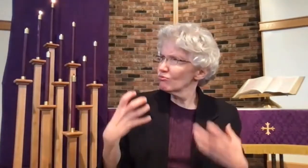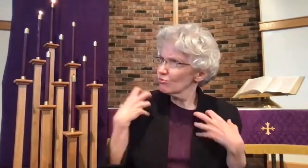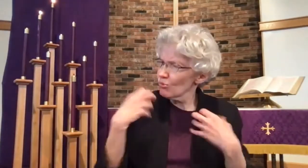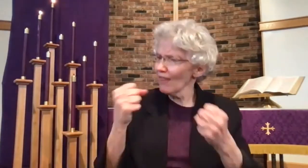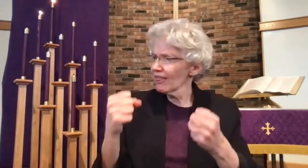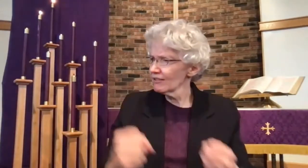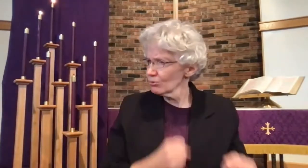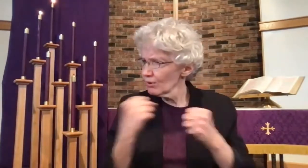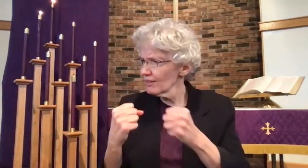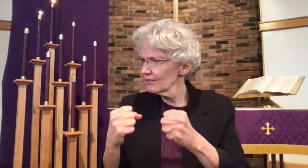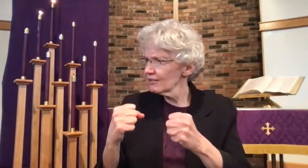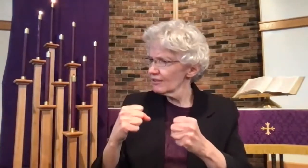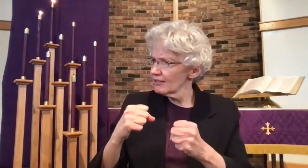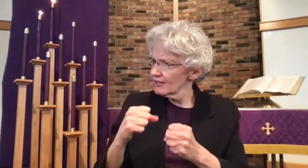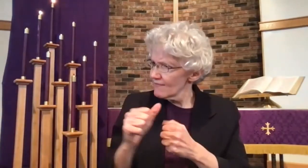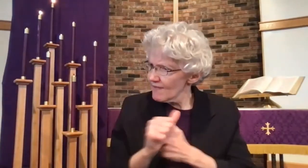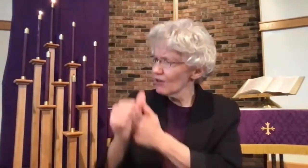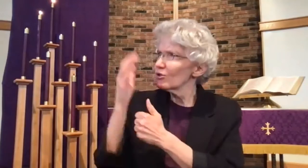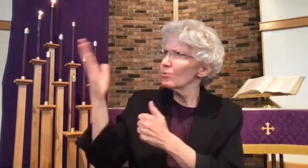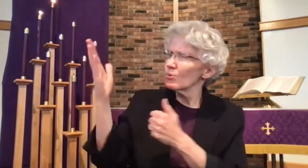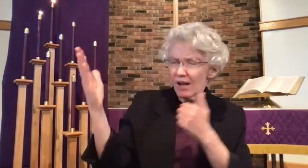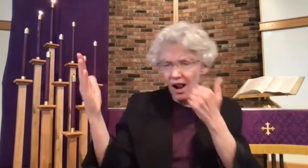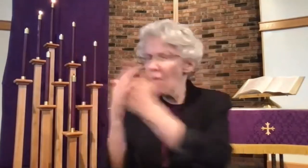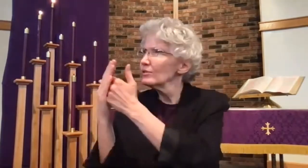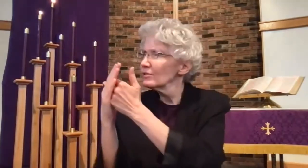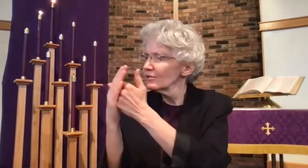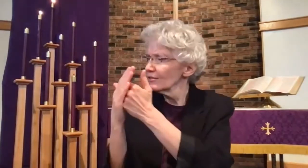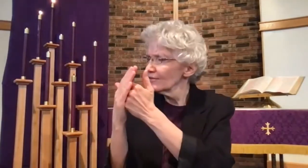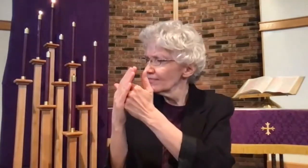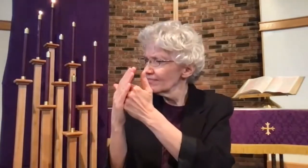give us strength and courage to follow you more closely.